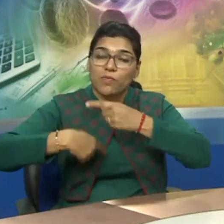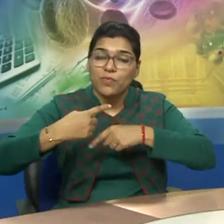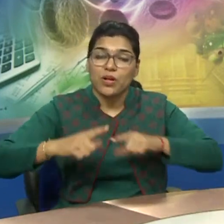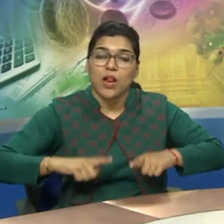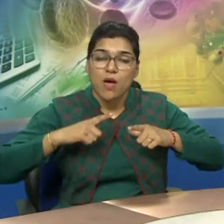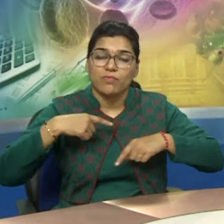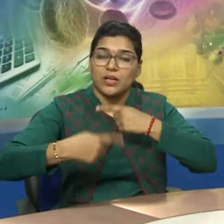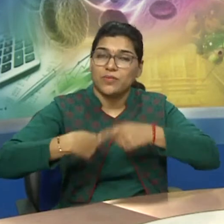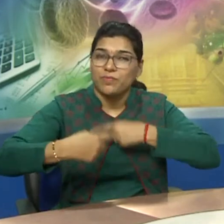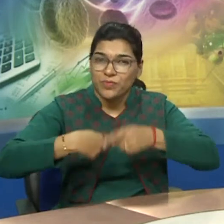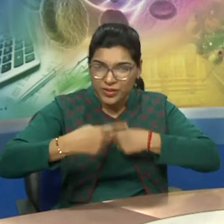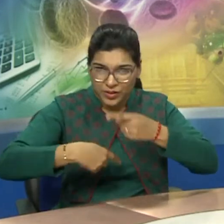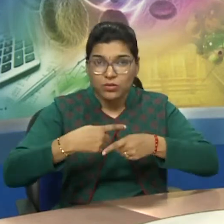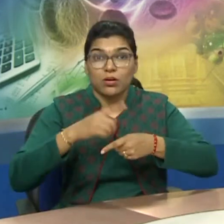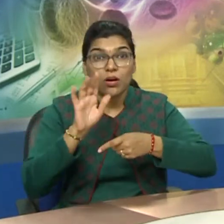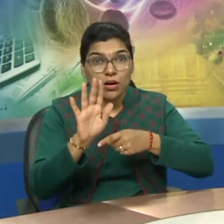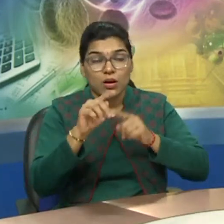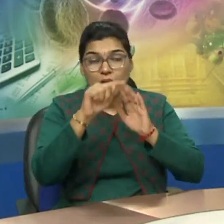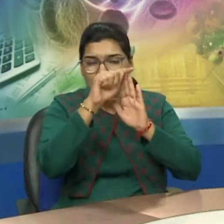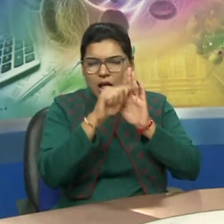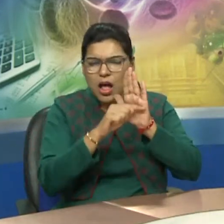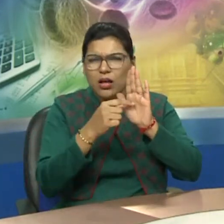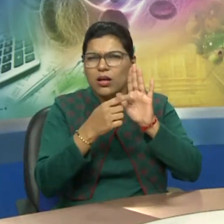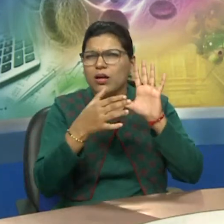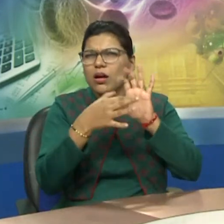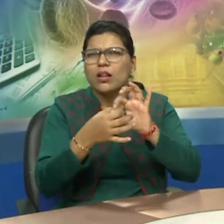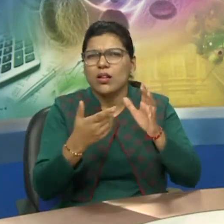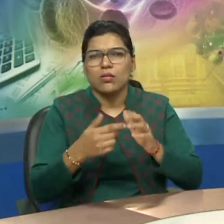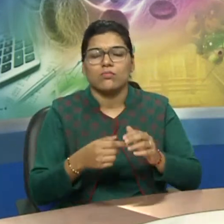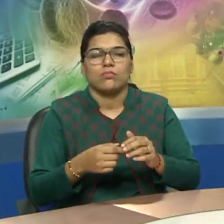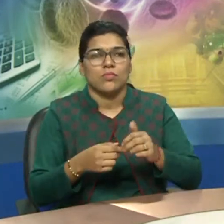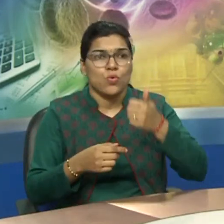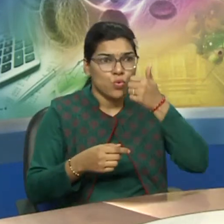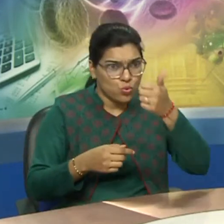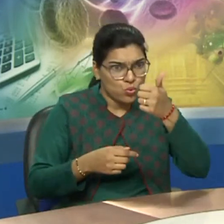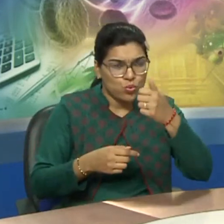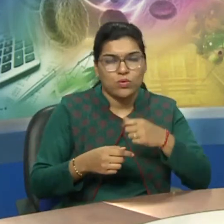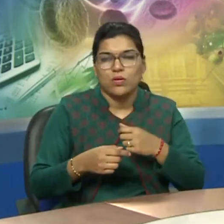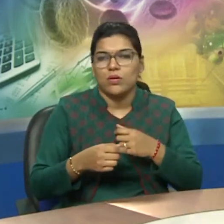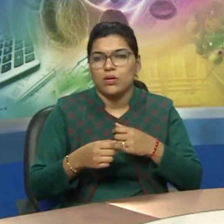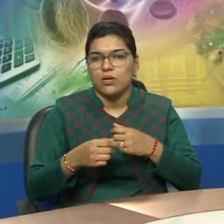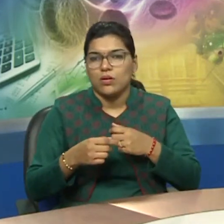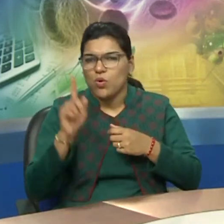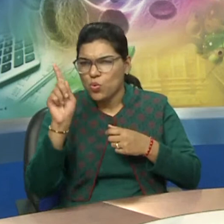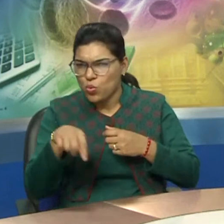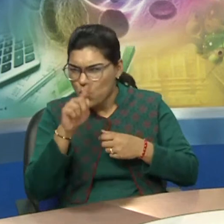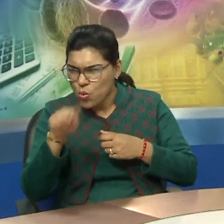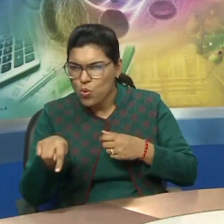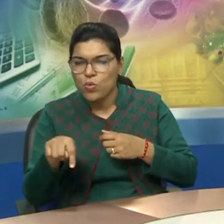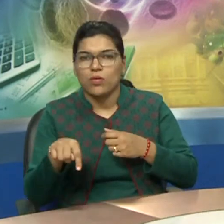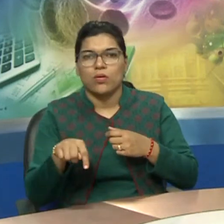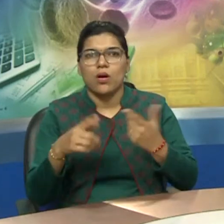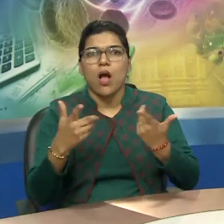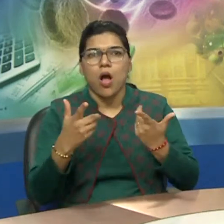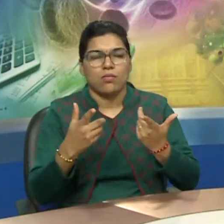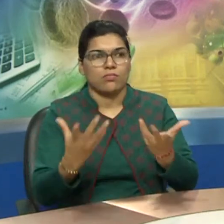In this lesson, we will be studying some points about good or